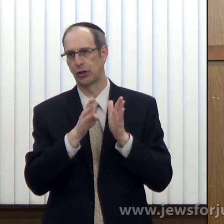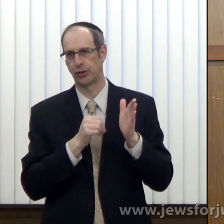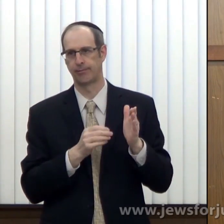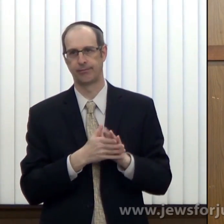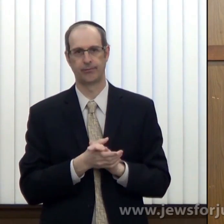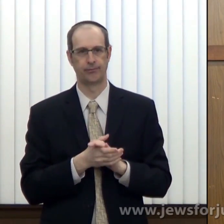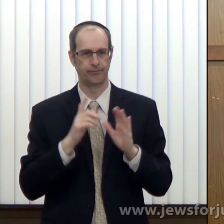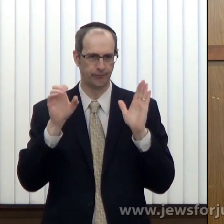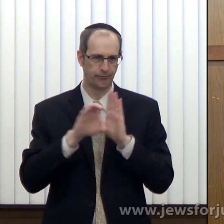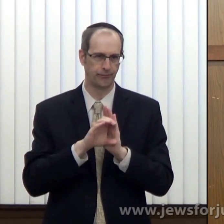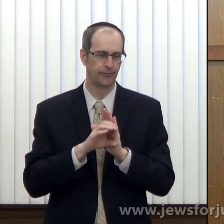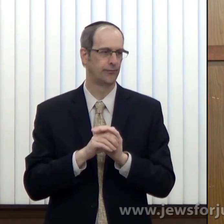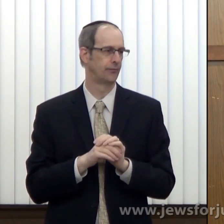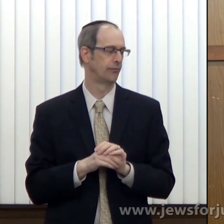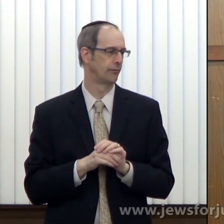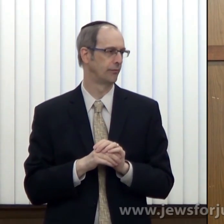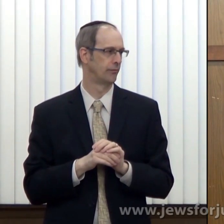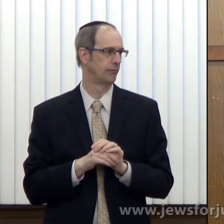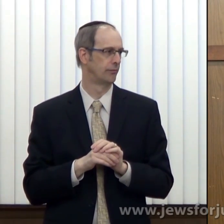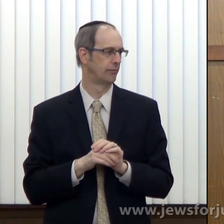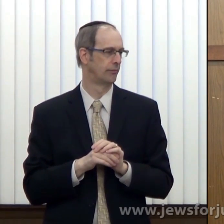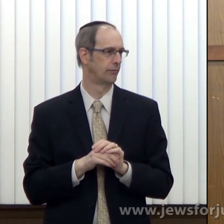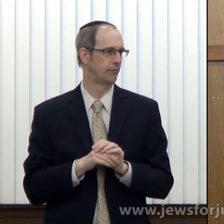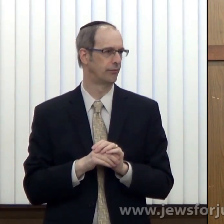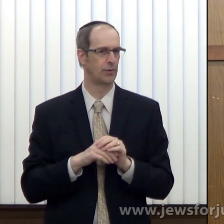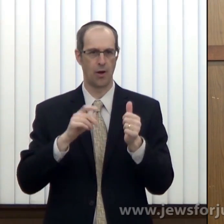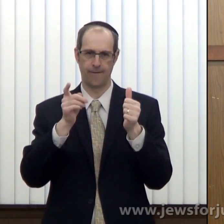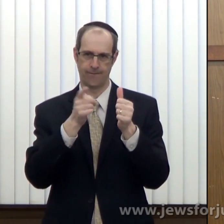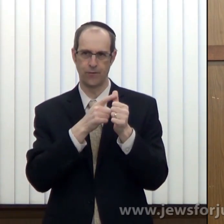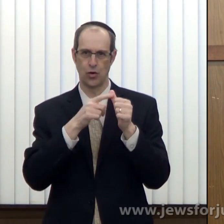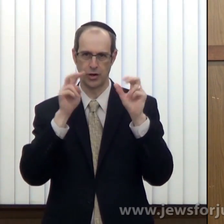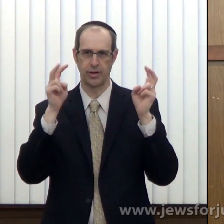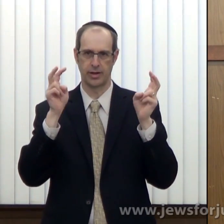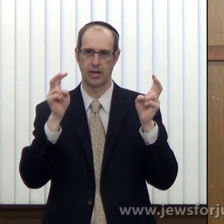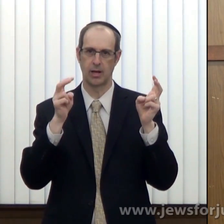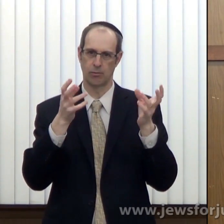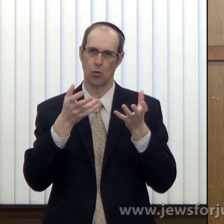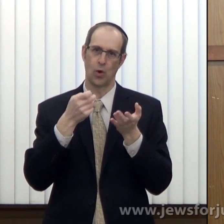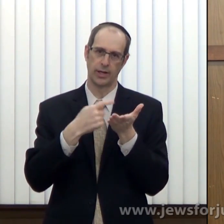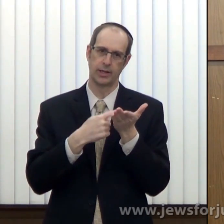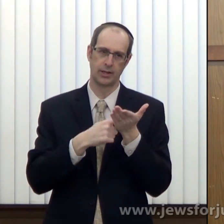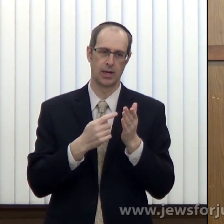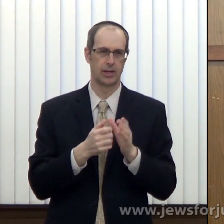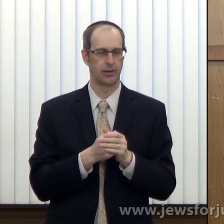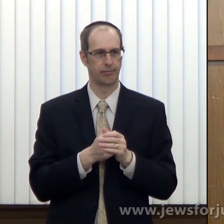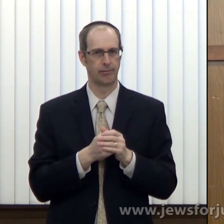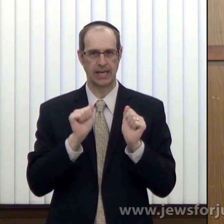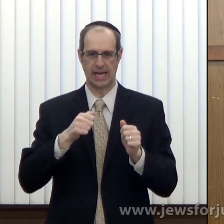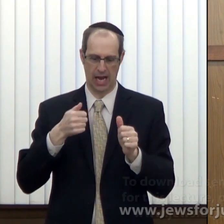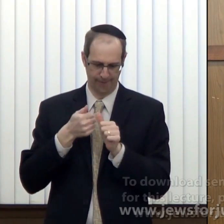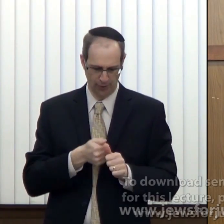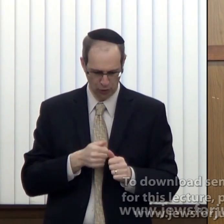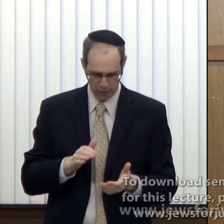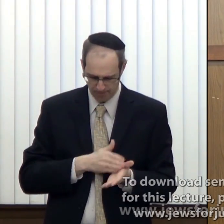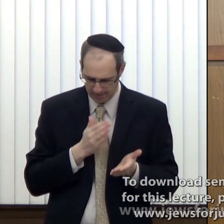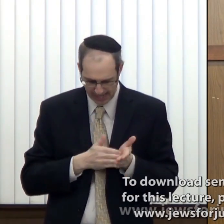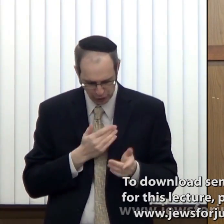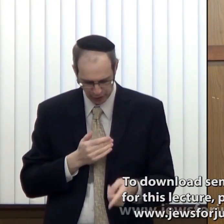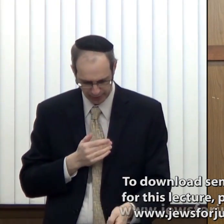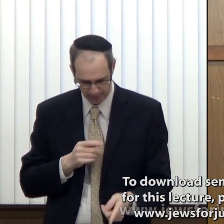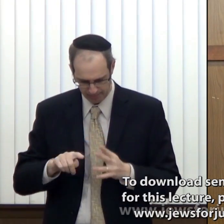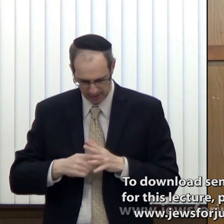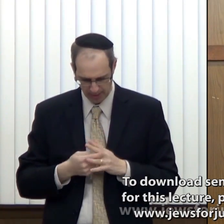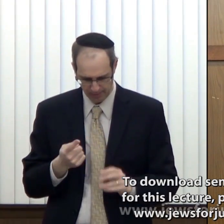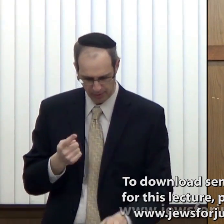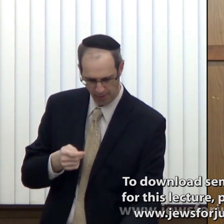paint? The first theme that we'll discuss, if you want to follow in these sheets, it starts